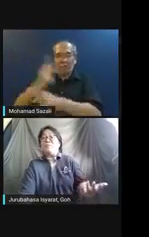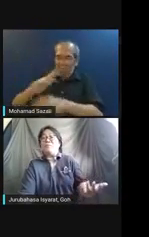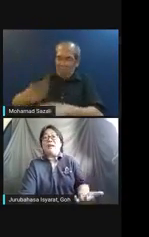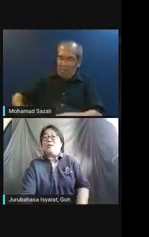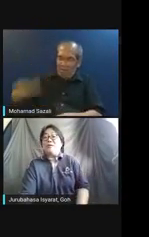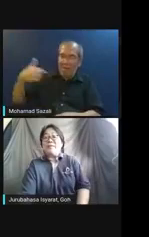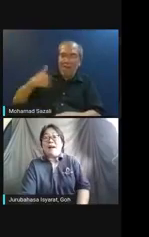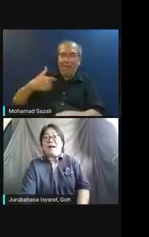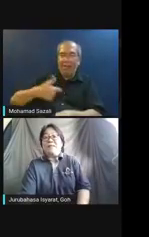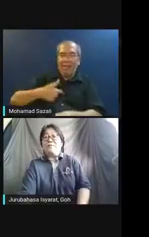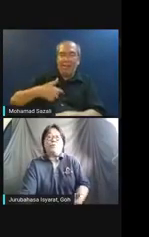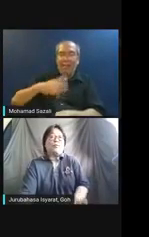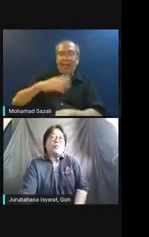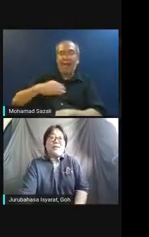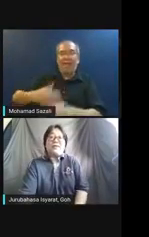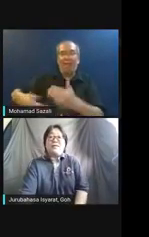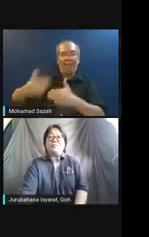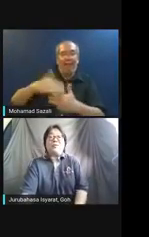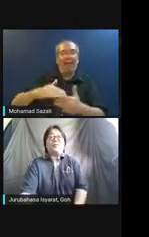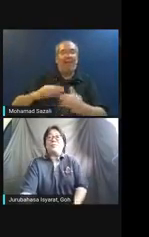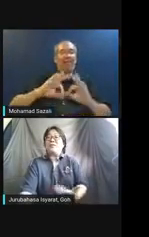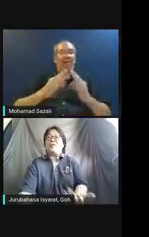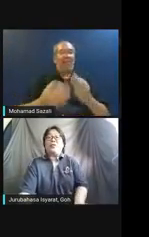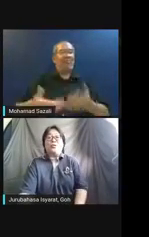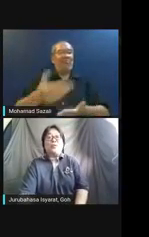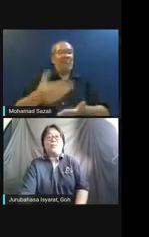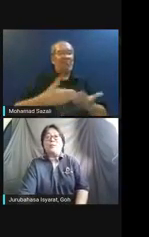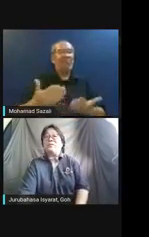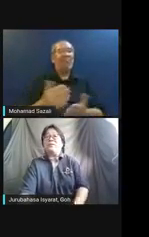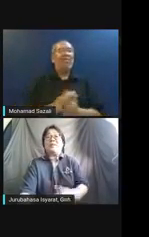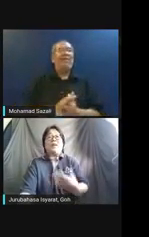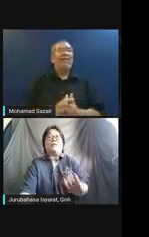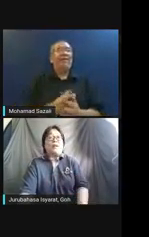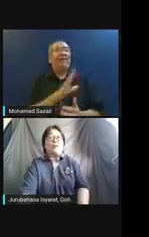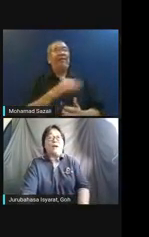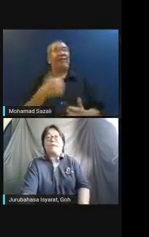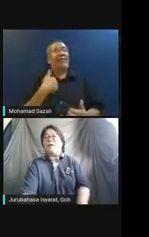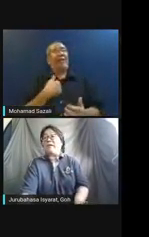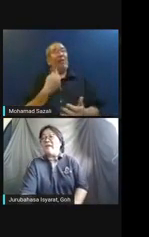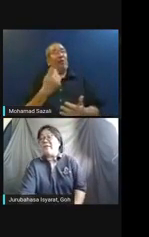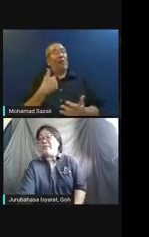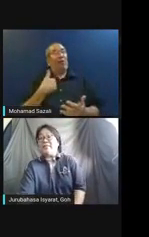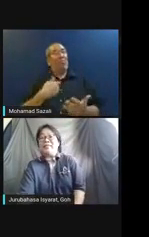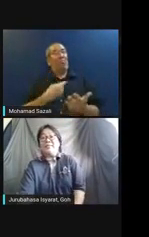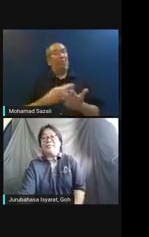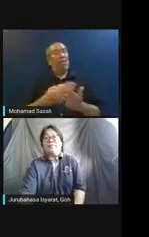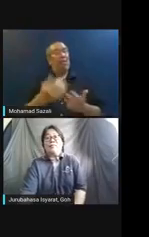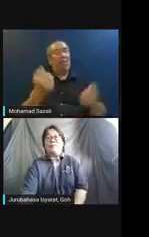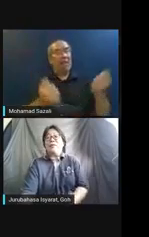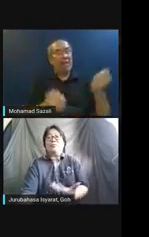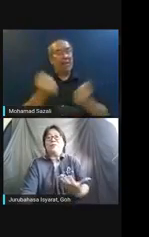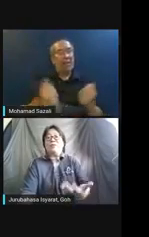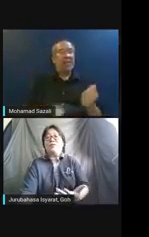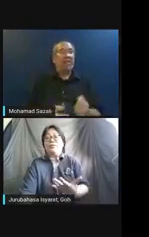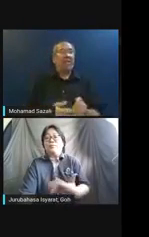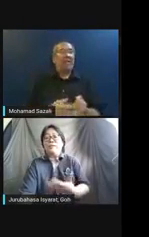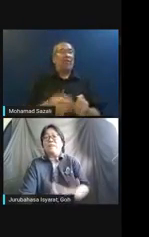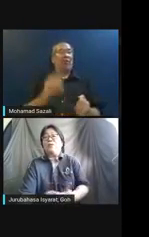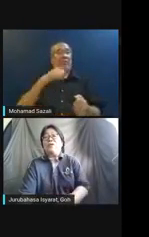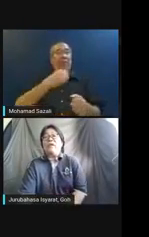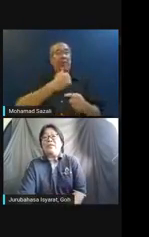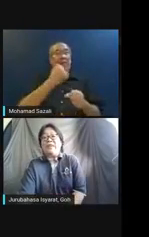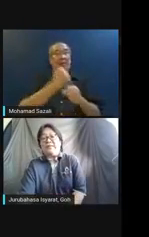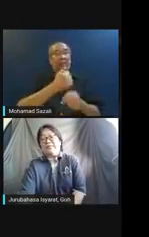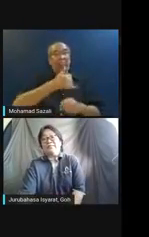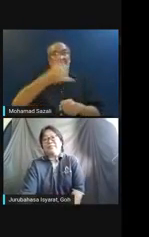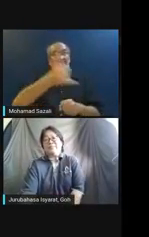actually buy our own car or motorcycle because we need to go to work, we need to send our wife, our kids. We need